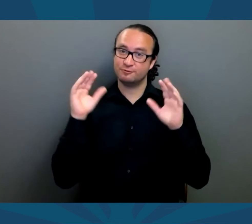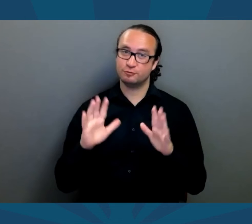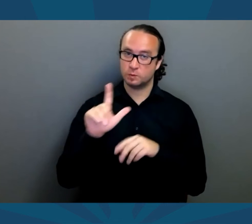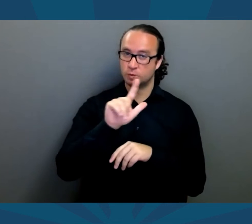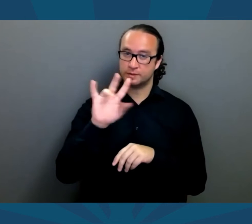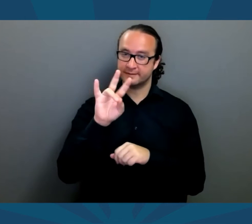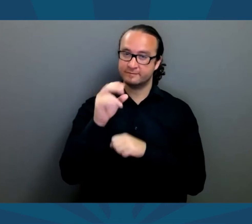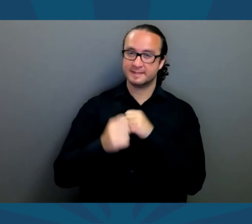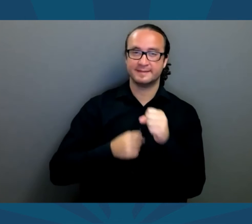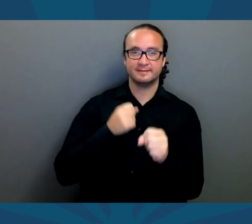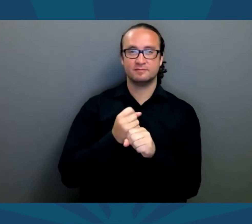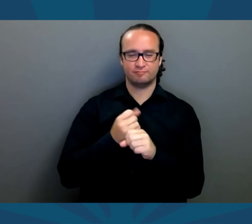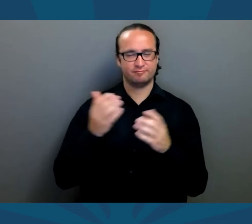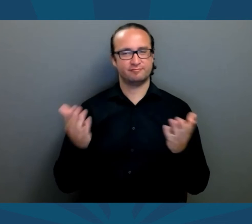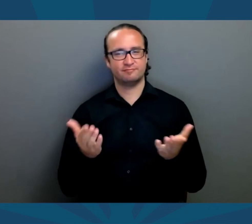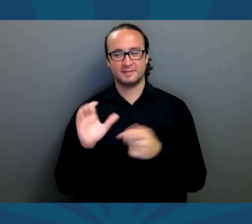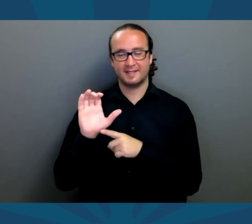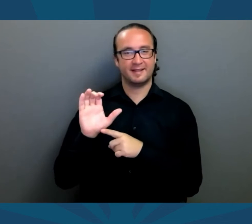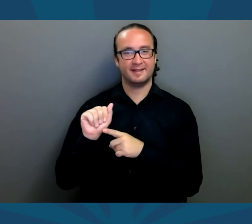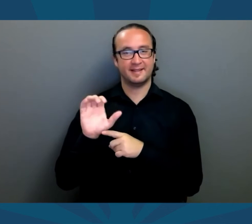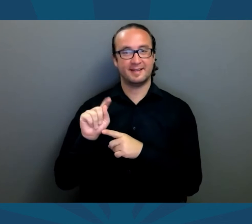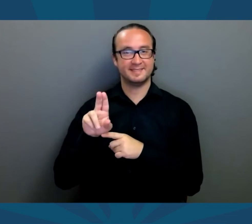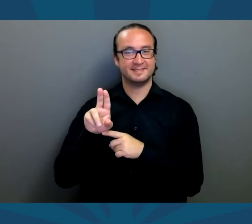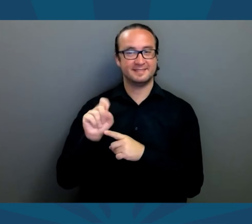at Cactus and Greenway High Schools,